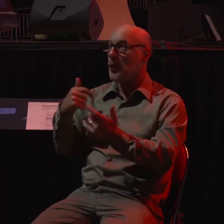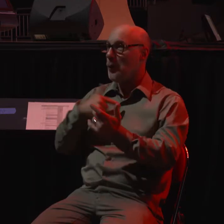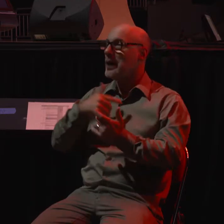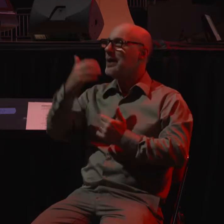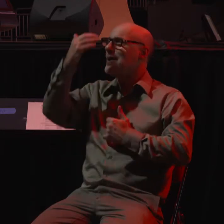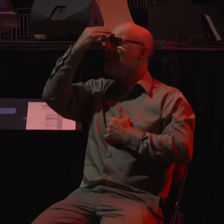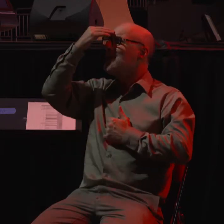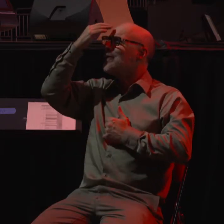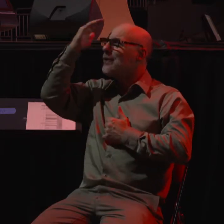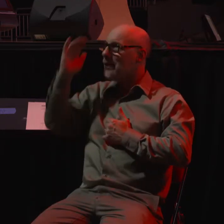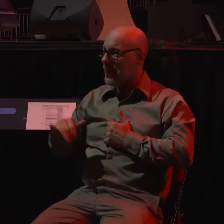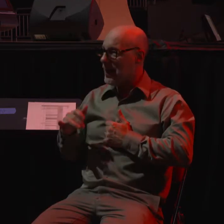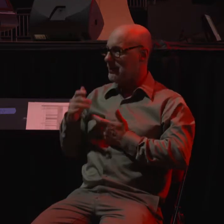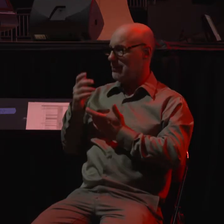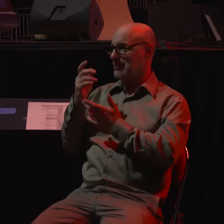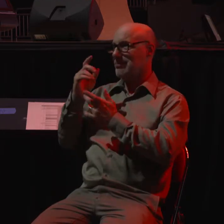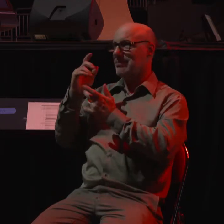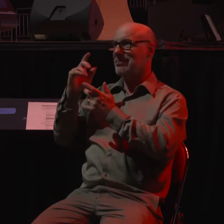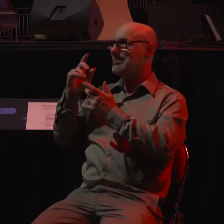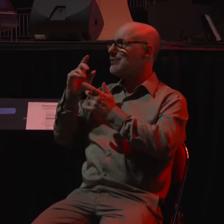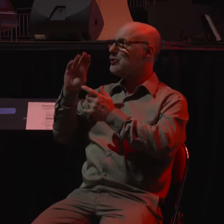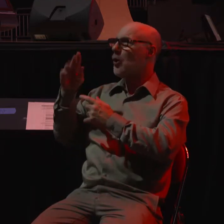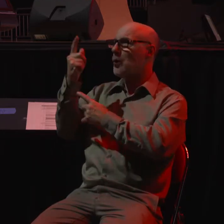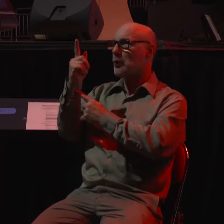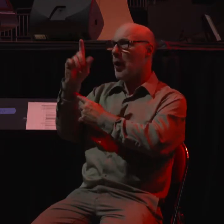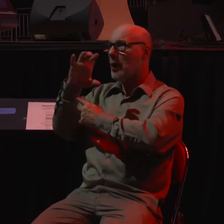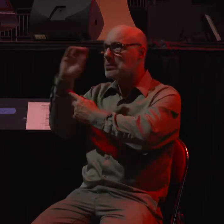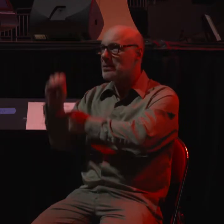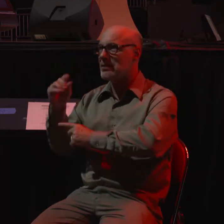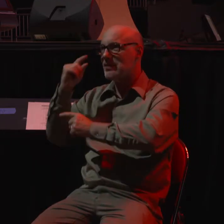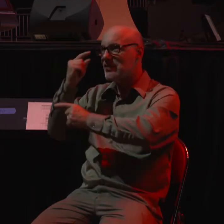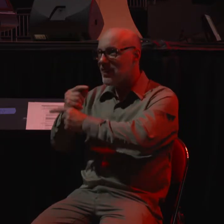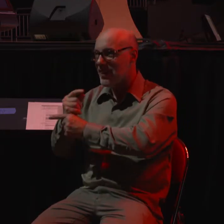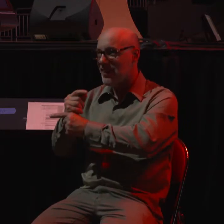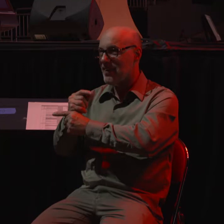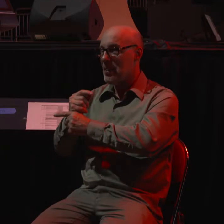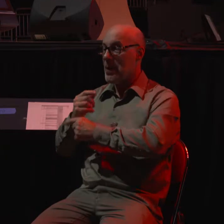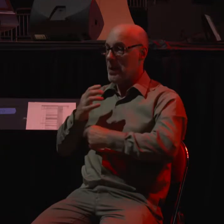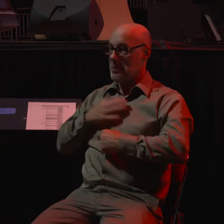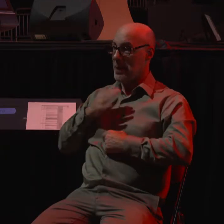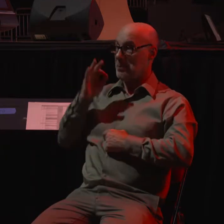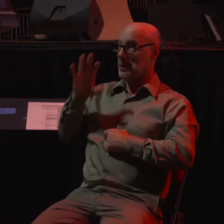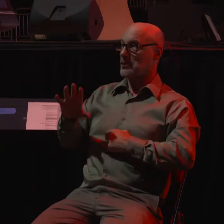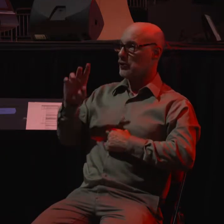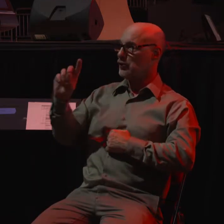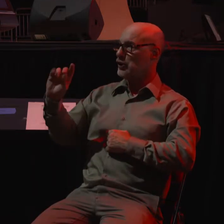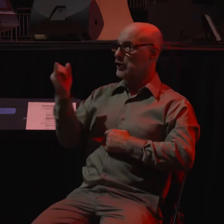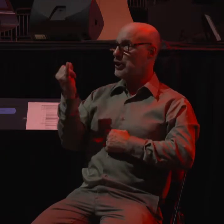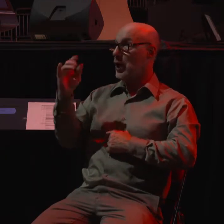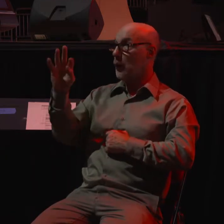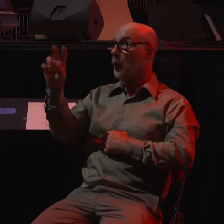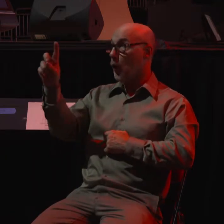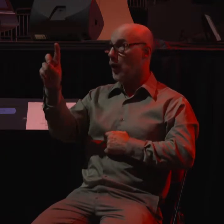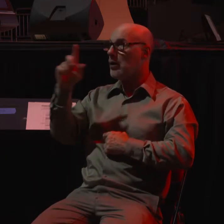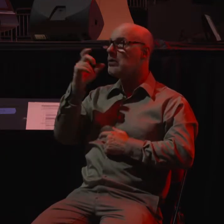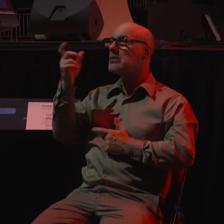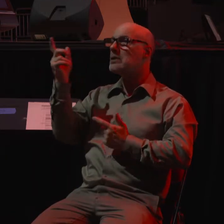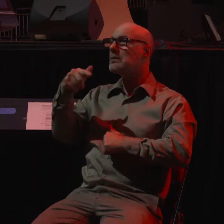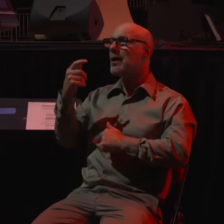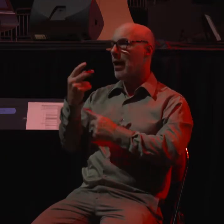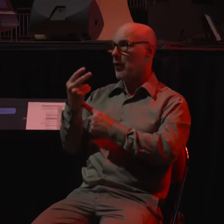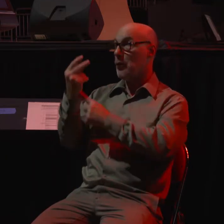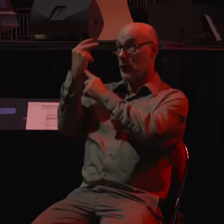my pastor, who was honored at this convention last year, DJ Ward, my pastor, he probably put into me